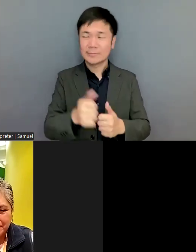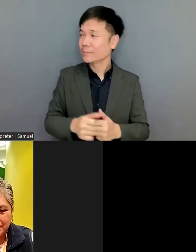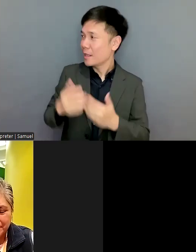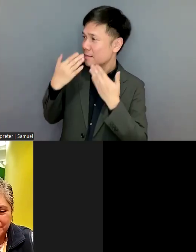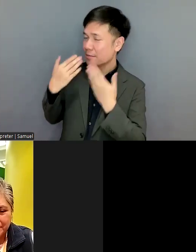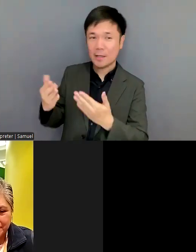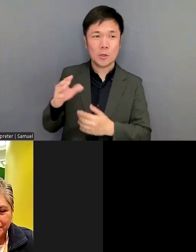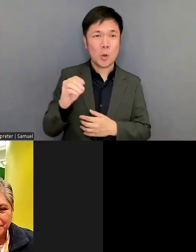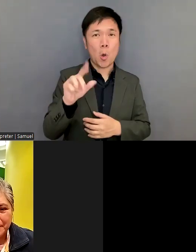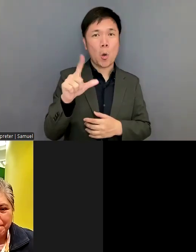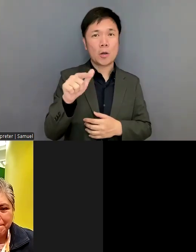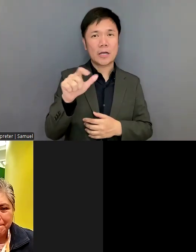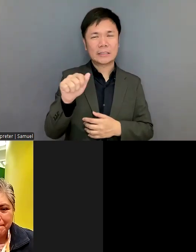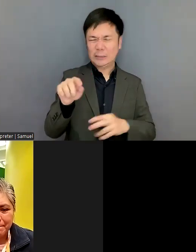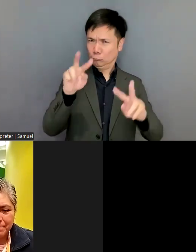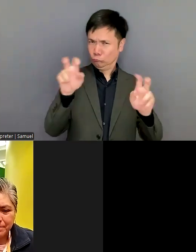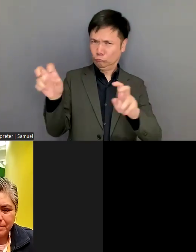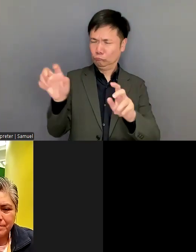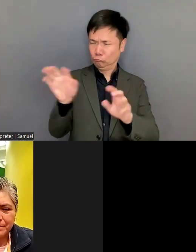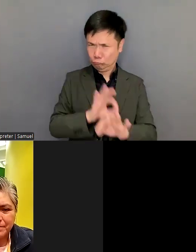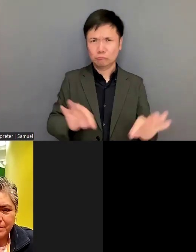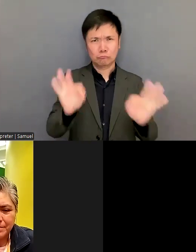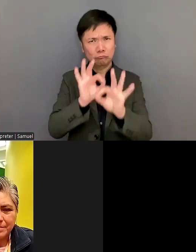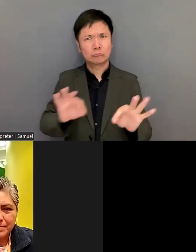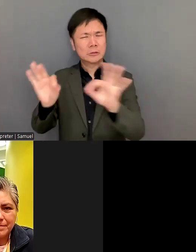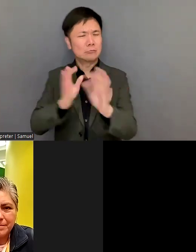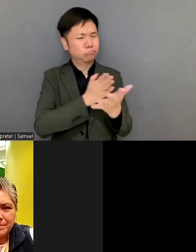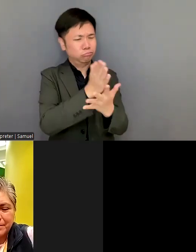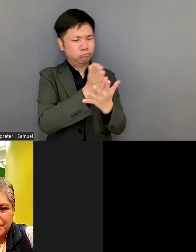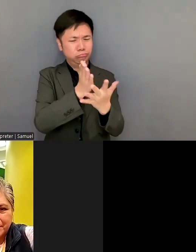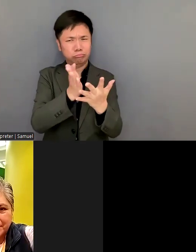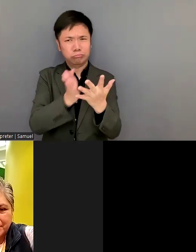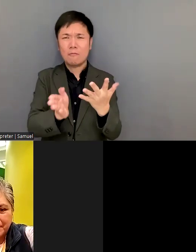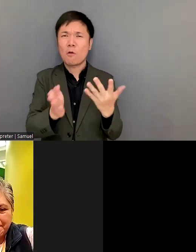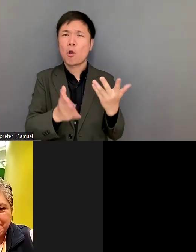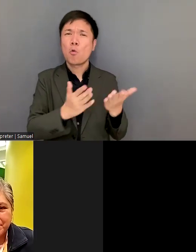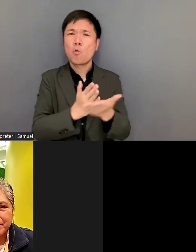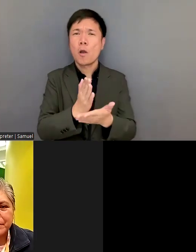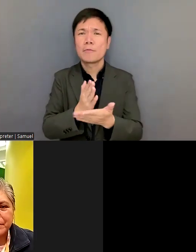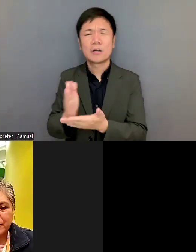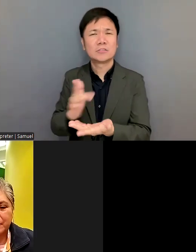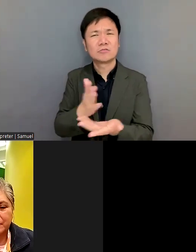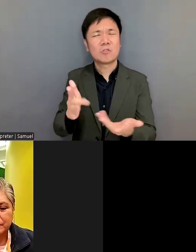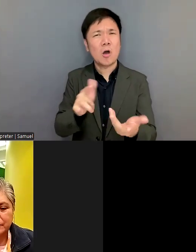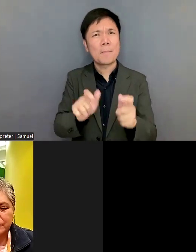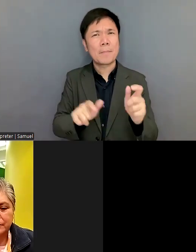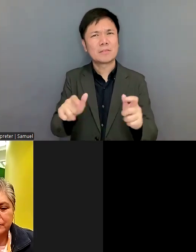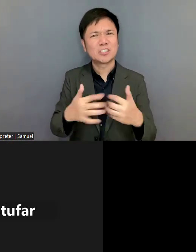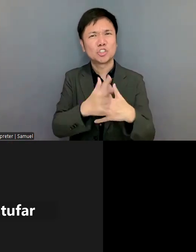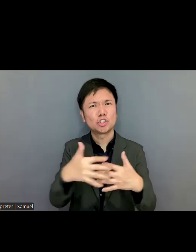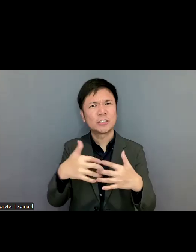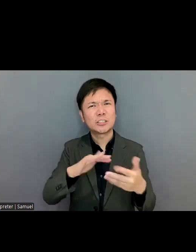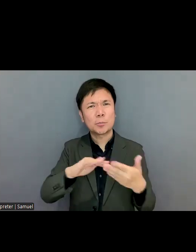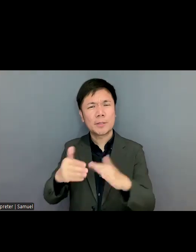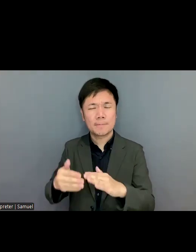for raising these important issues, a range of different rights that are vulnerated, especially for indigenous communities.